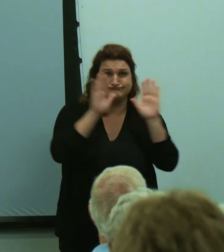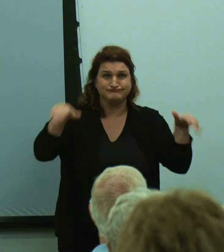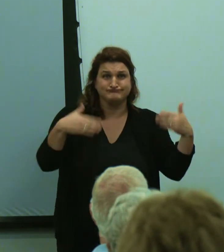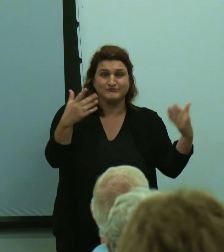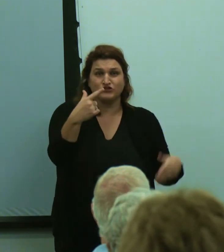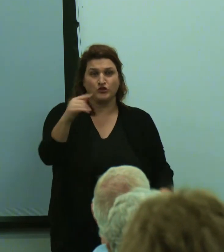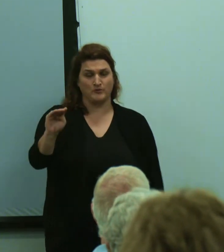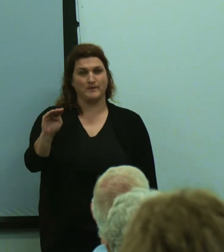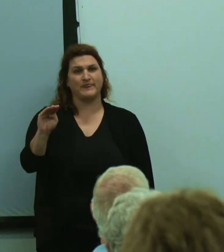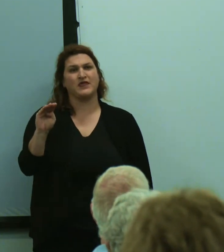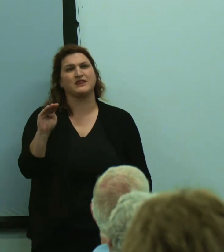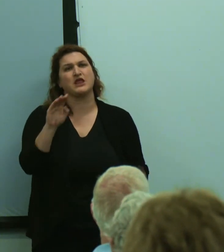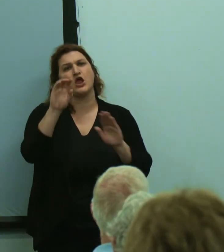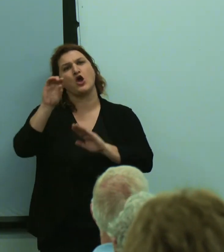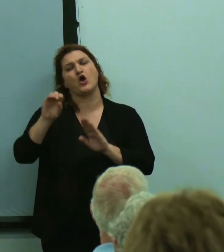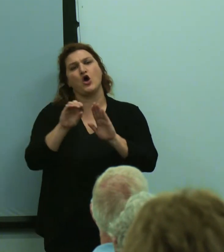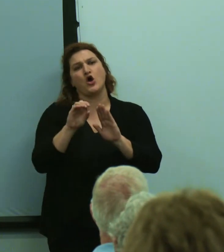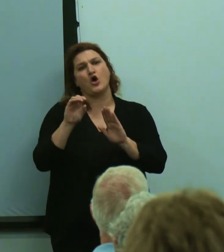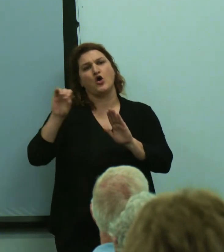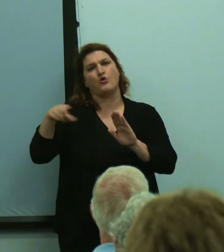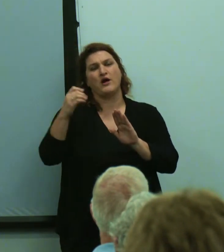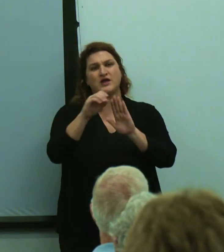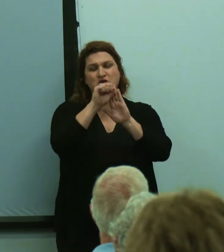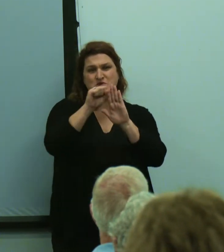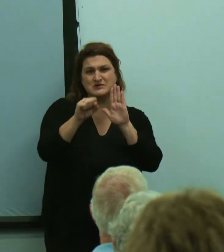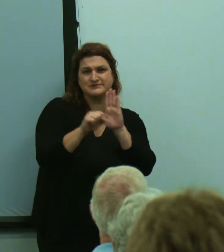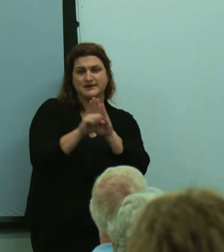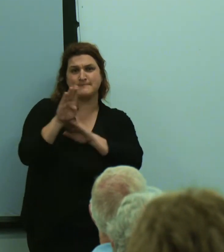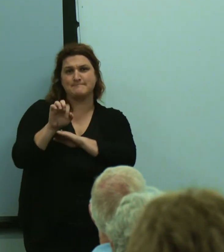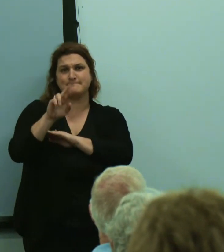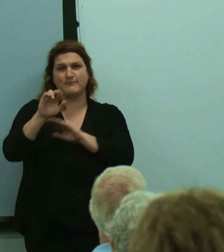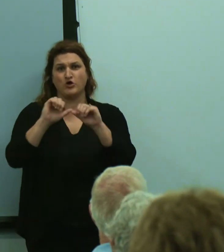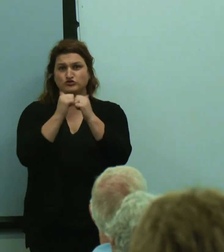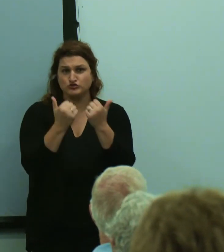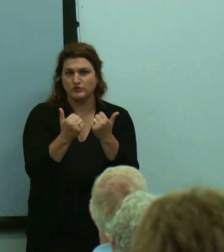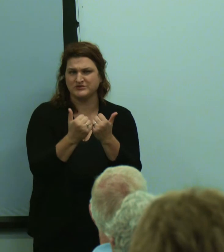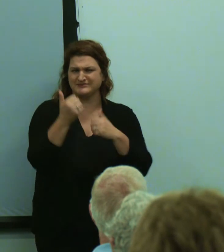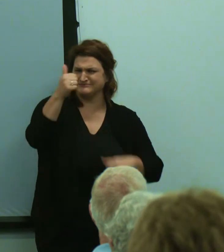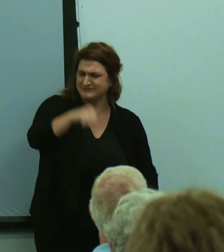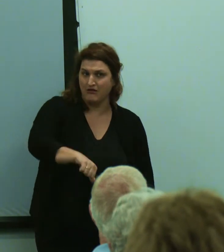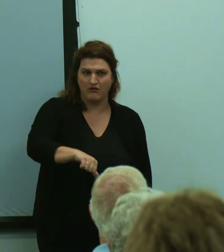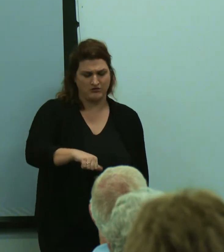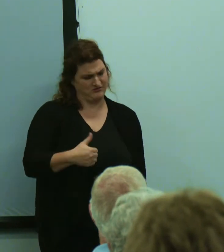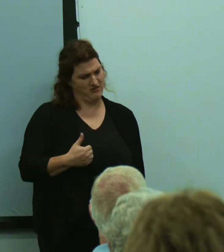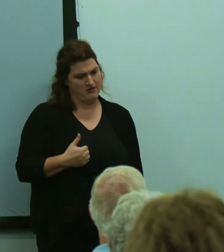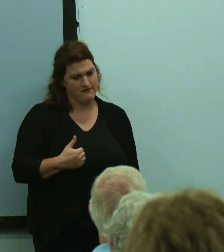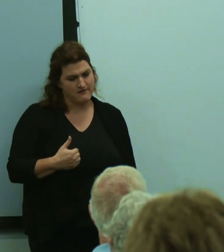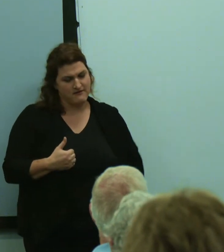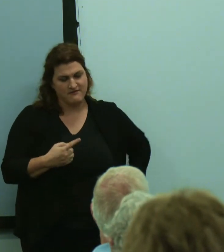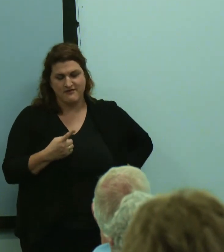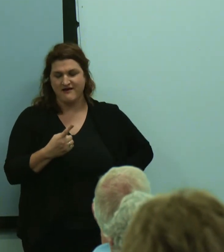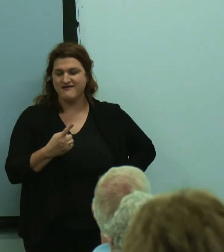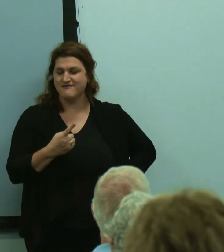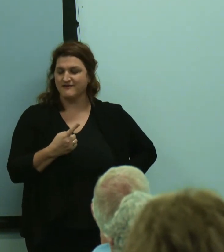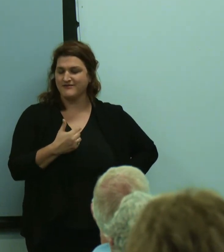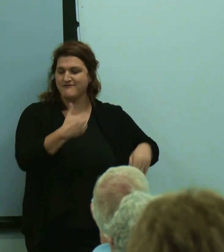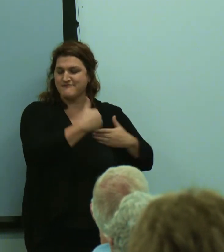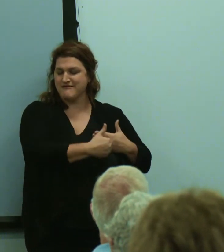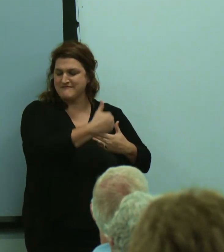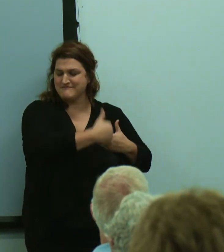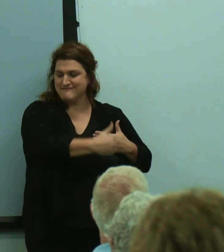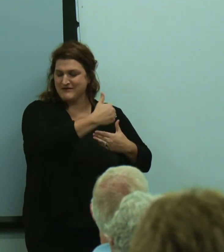Bar Association opposed it, which sticks in my craw and will for the rest of my life. The then president of that bar